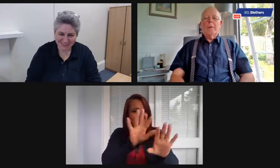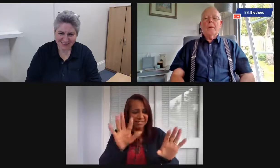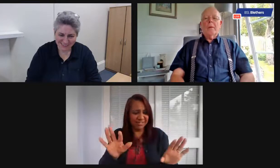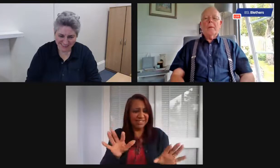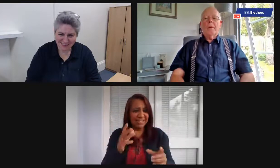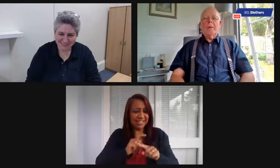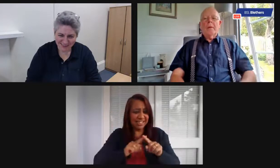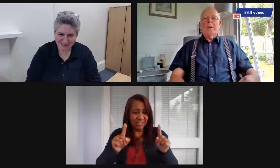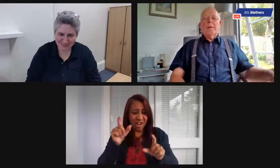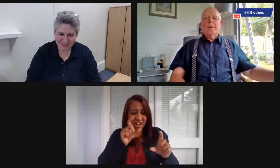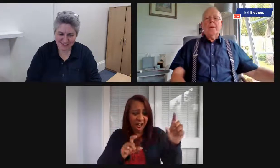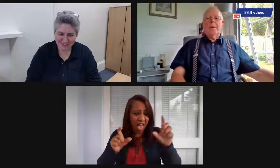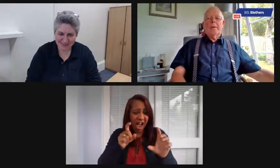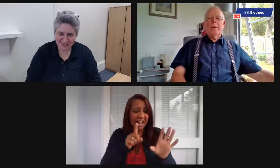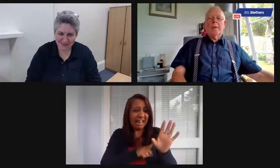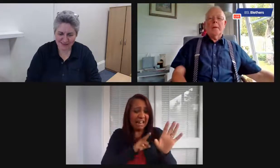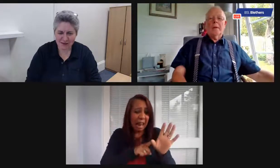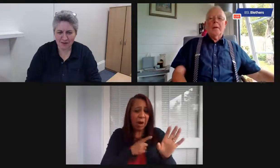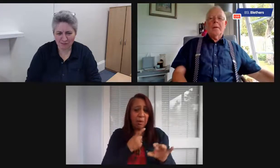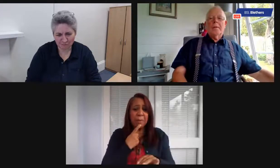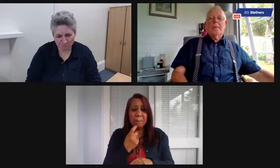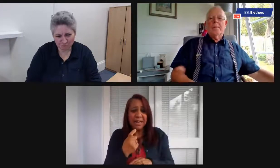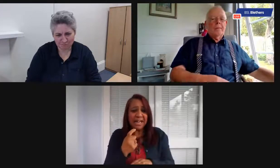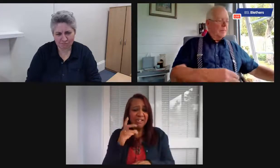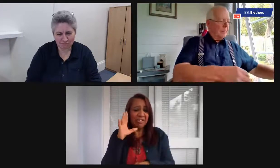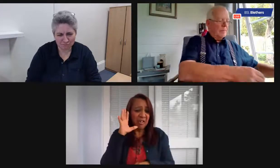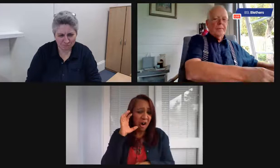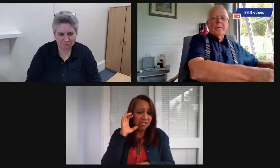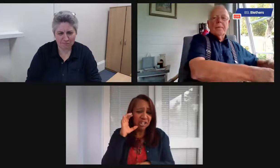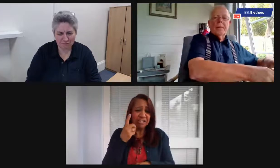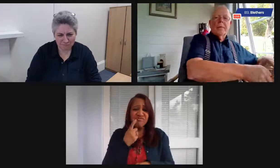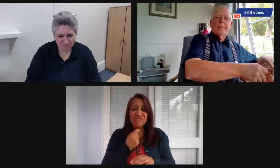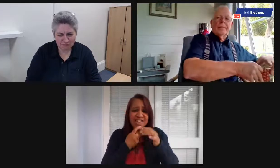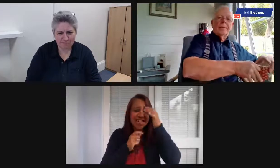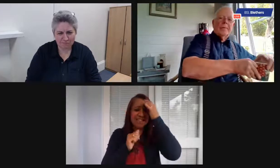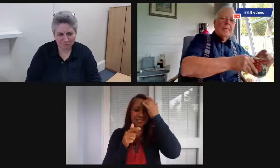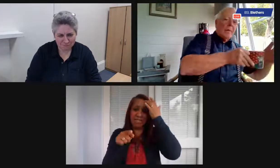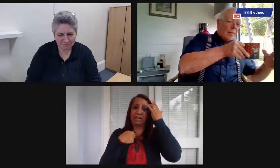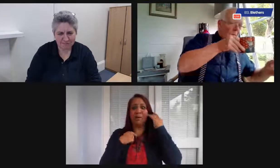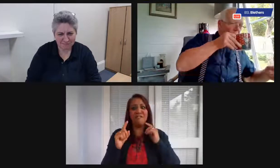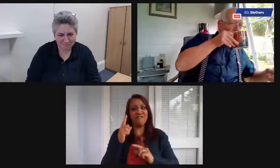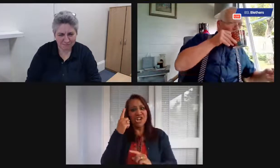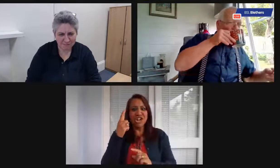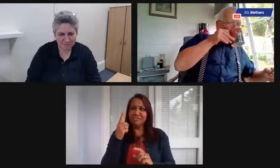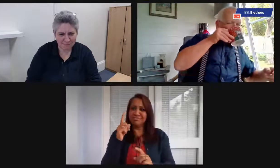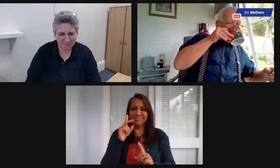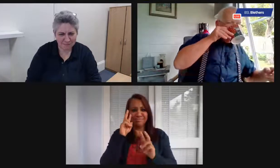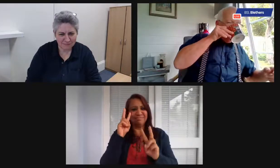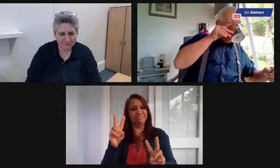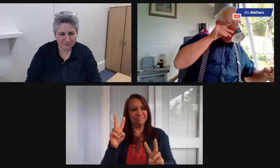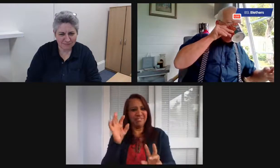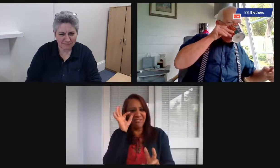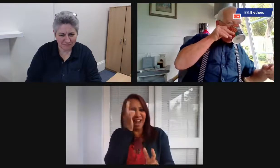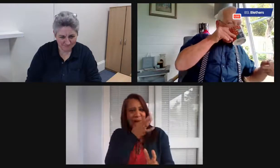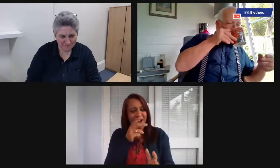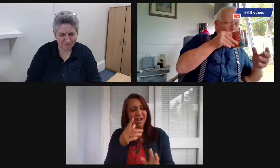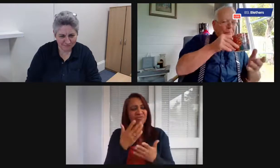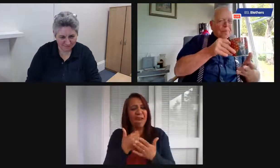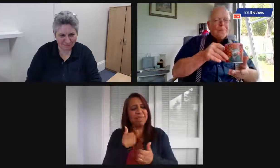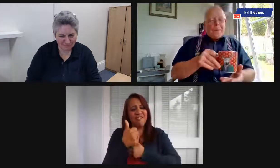had roses in our front garden and they were different colours. There was yellow, there was pink, there was orange, there was red. And I suppose that was my first